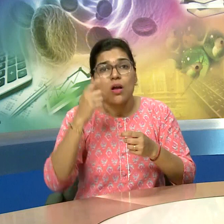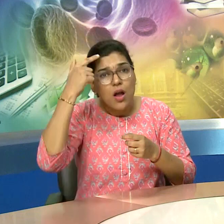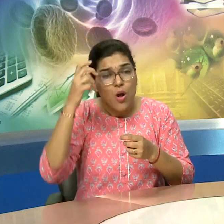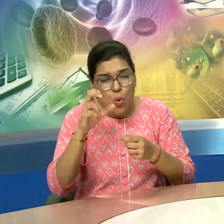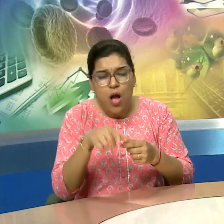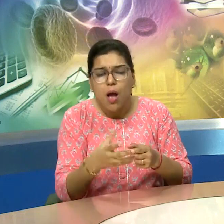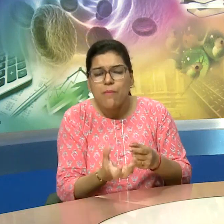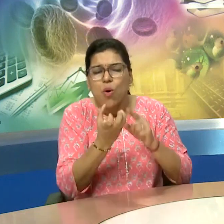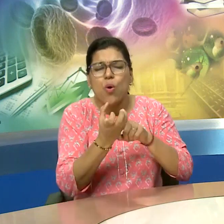and